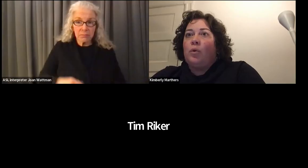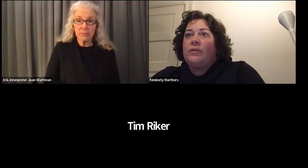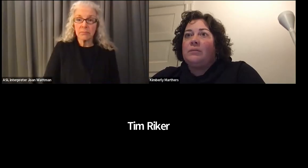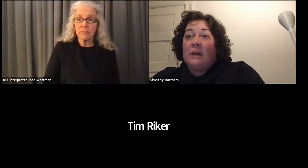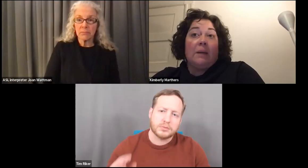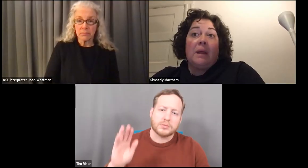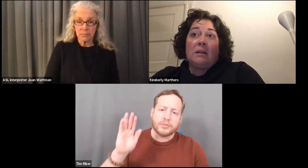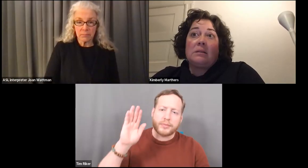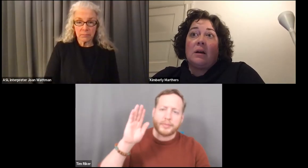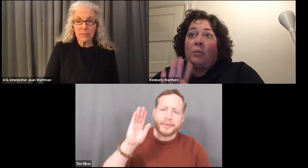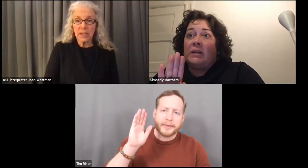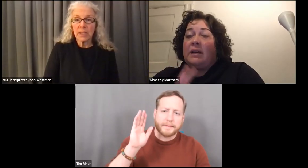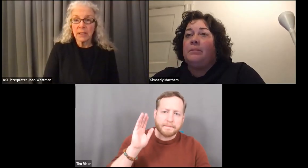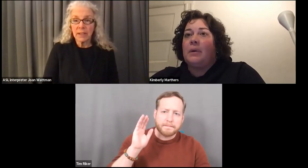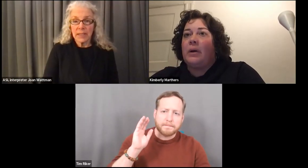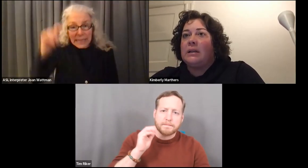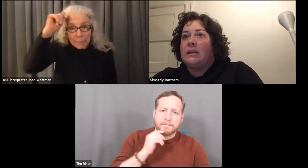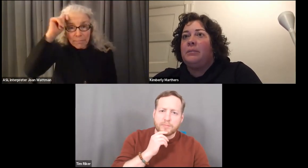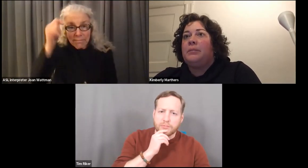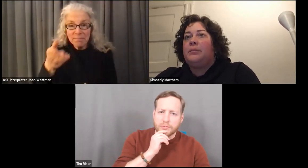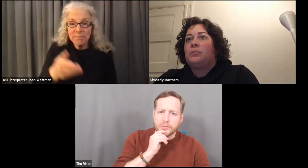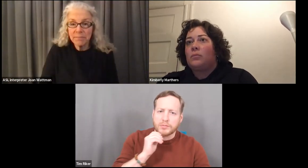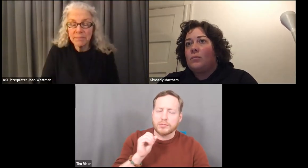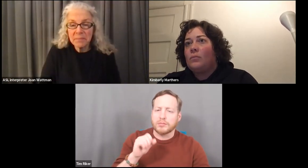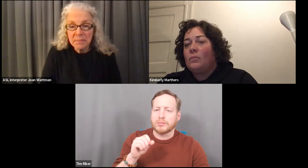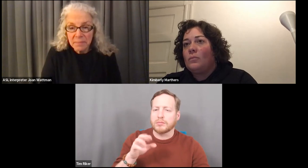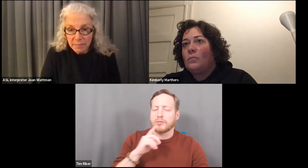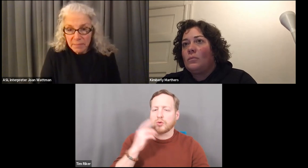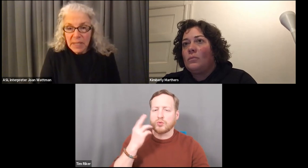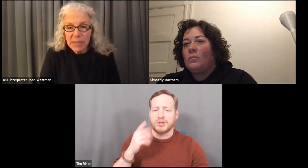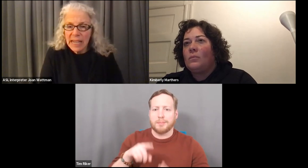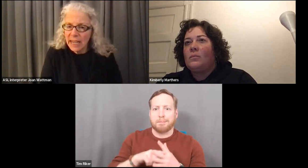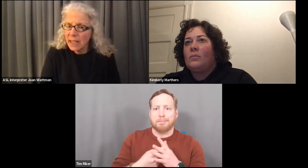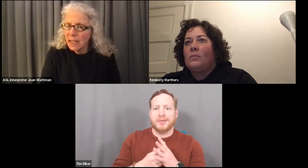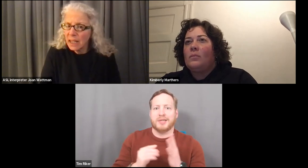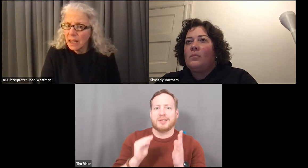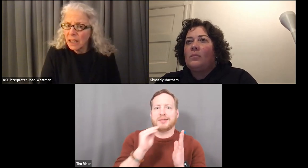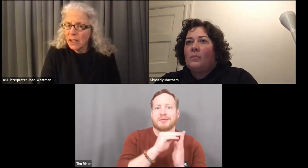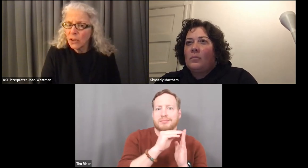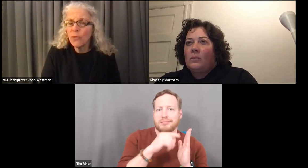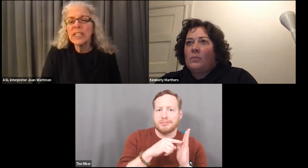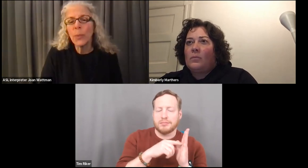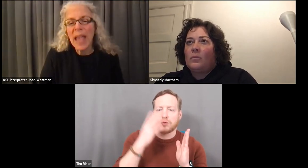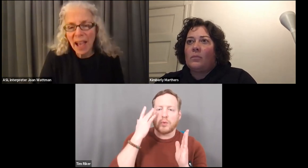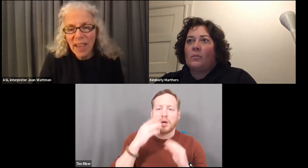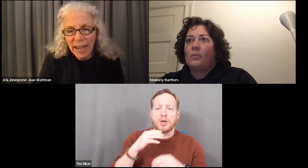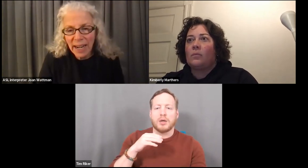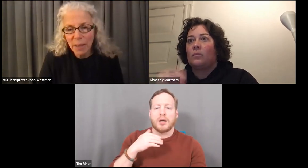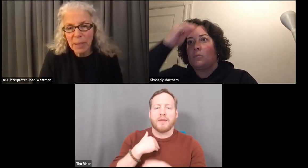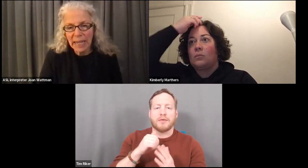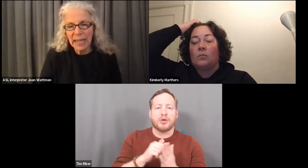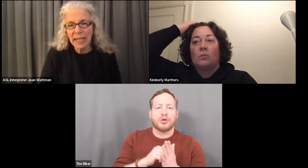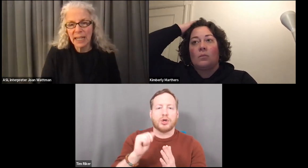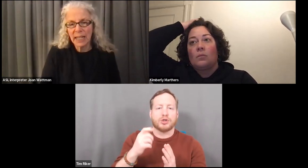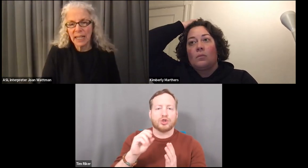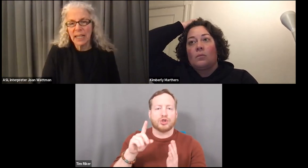we can move to meeting minutes. Oh, wait, Tim, go ahead, Tim. Tim is saying, the reason we have had it at